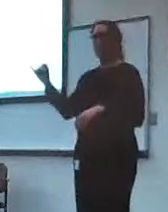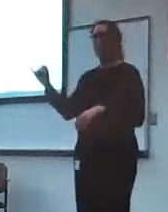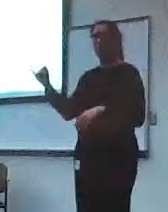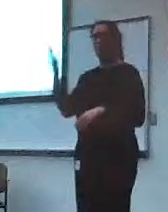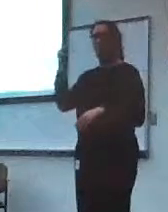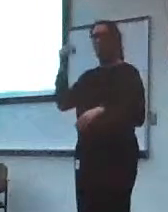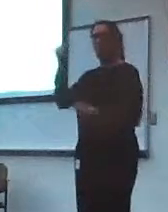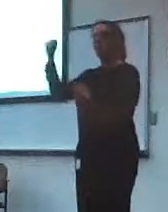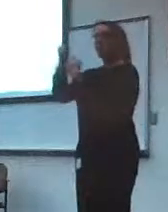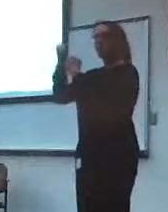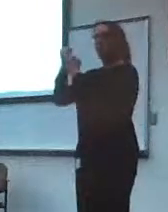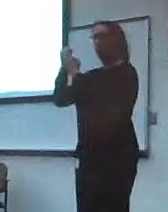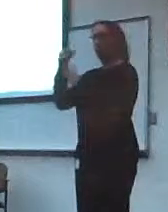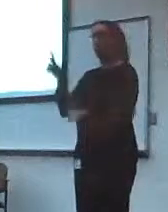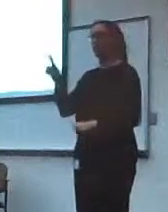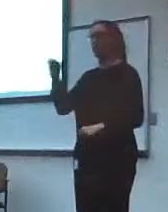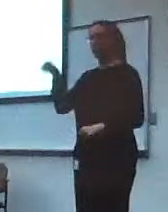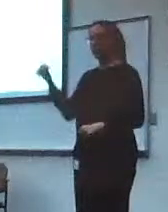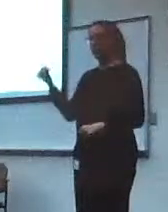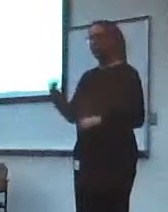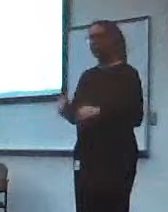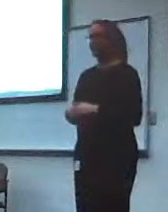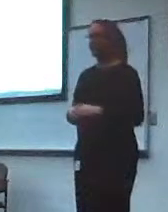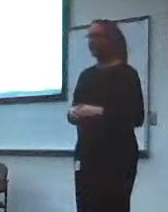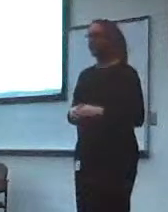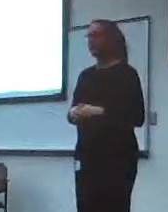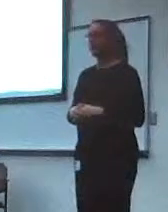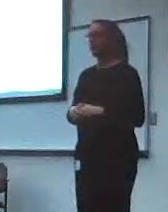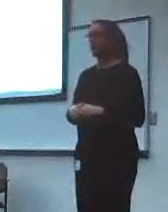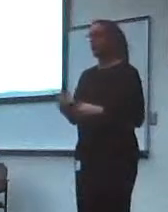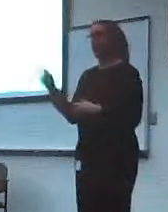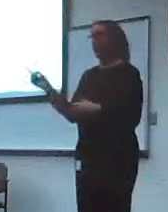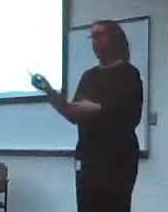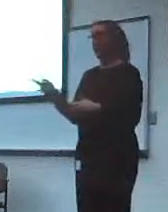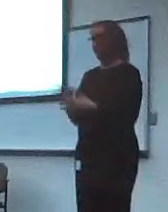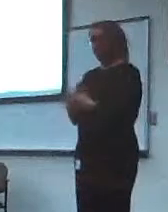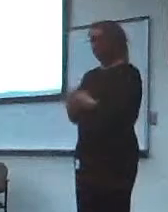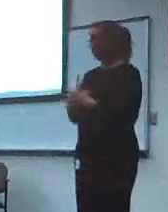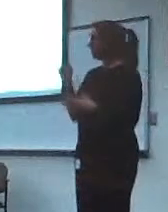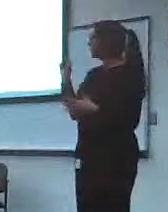When we discuss restorative justice, is it good? Do we support it?